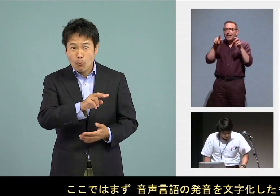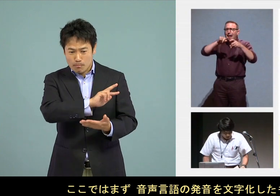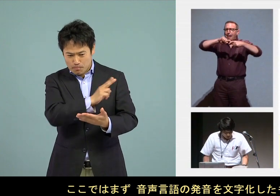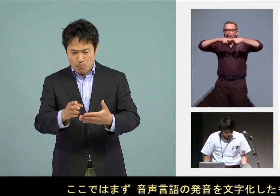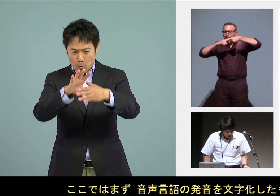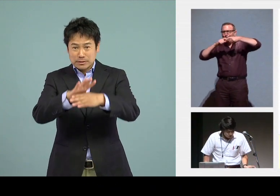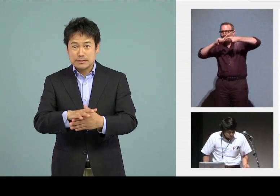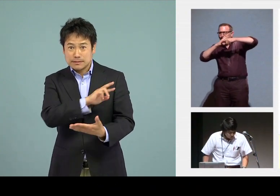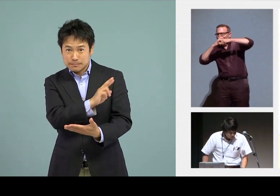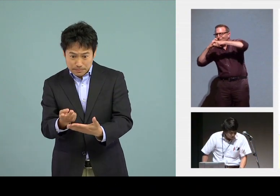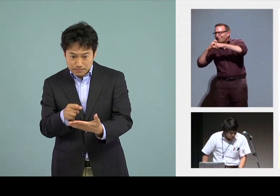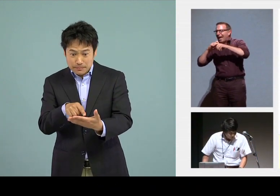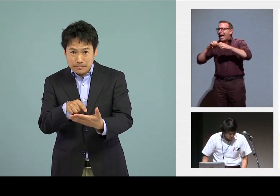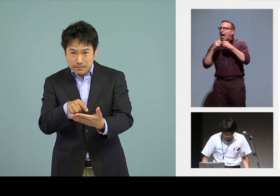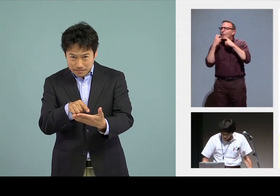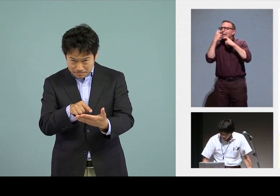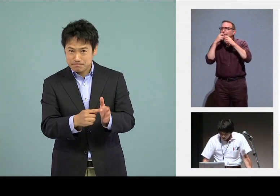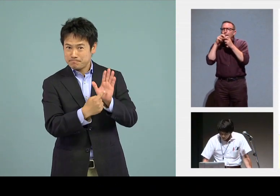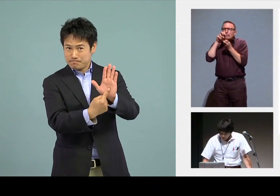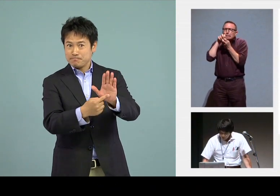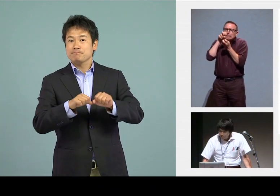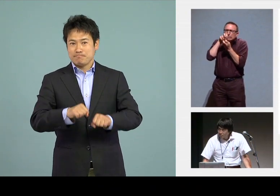language.